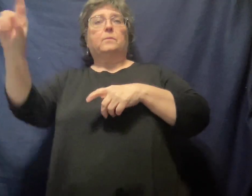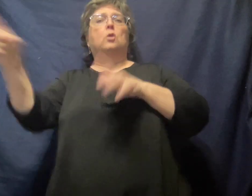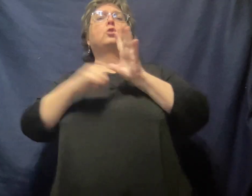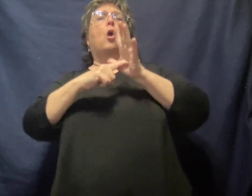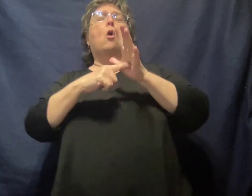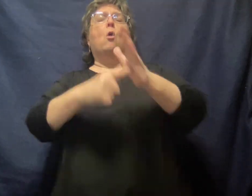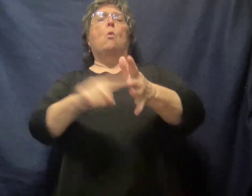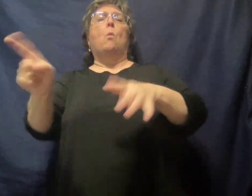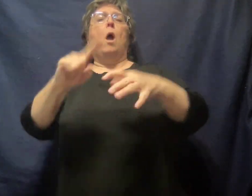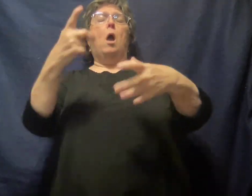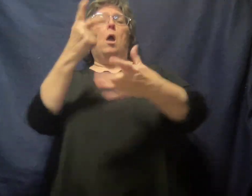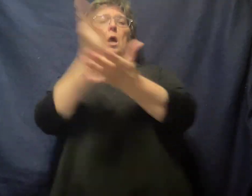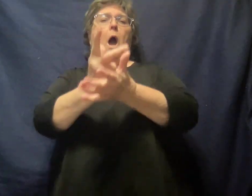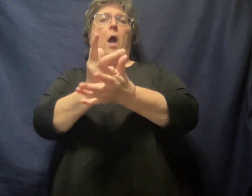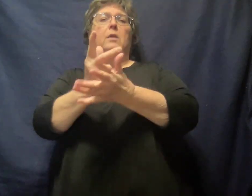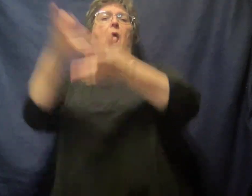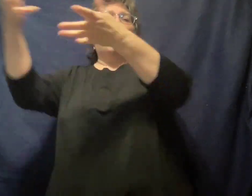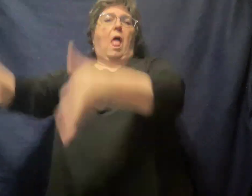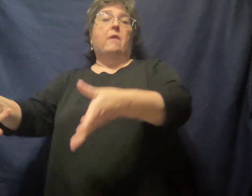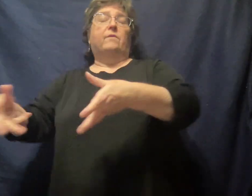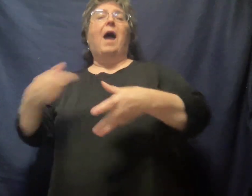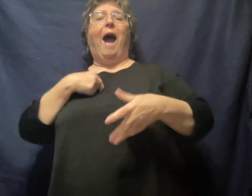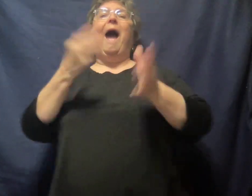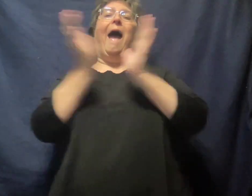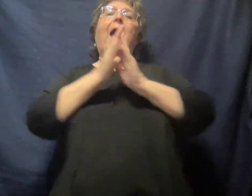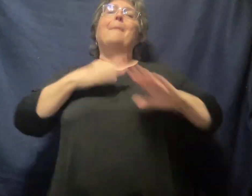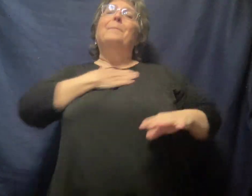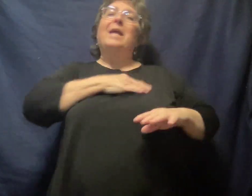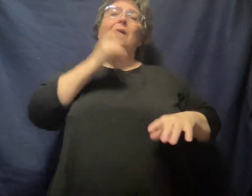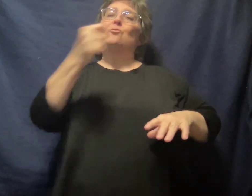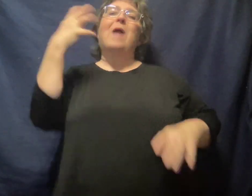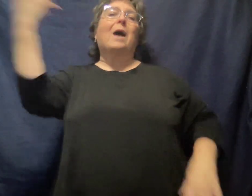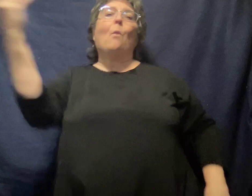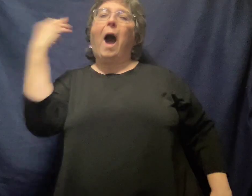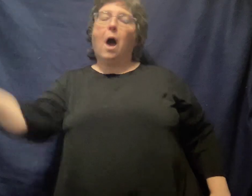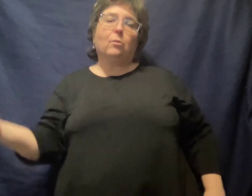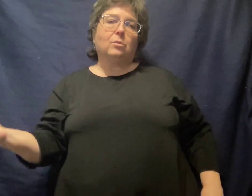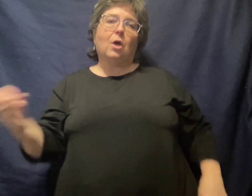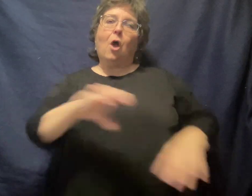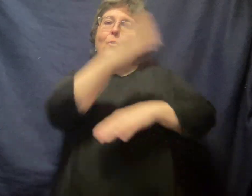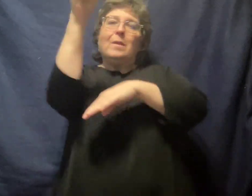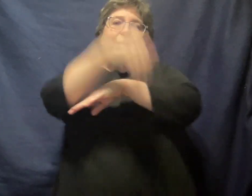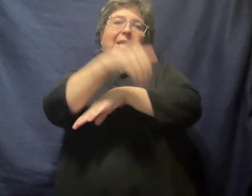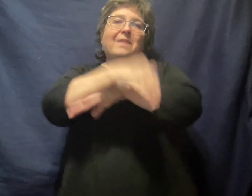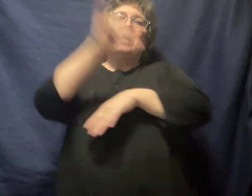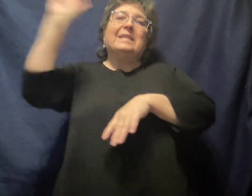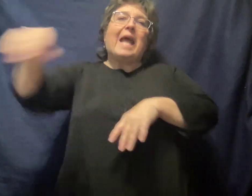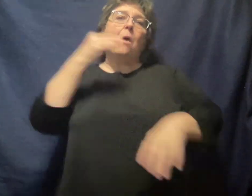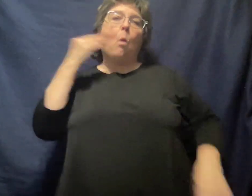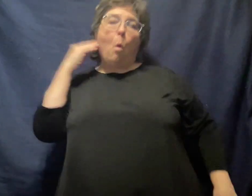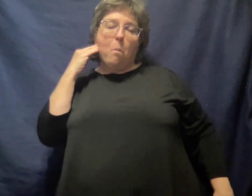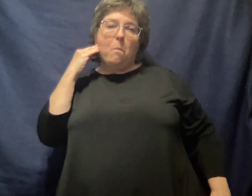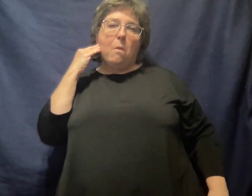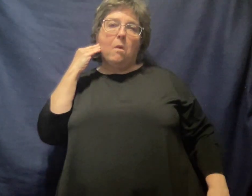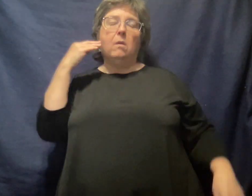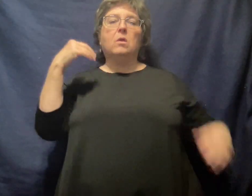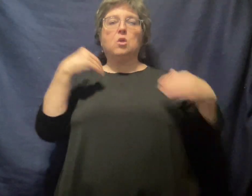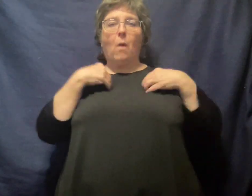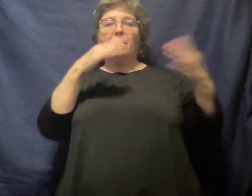at. But right now, all I can ask is please do not go out. It's Christmas Eve. Stay home. You probably had plans. Everybody